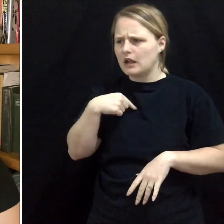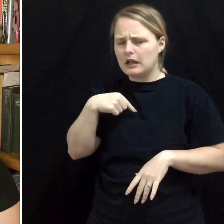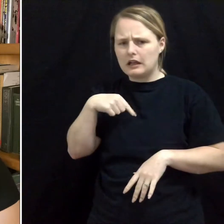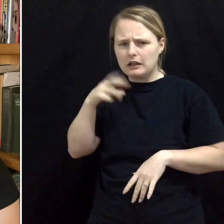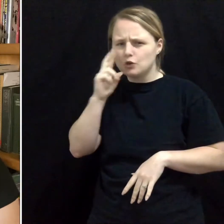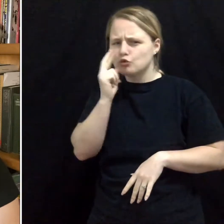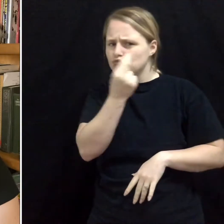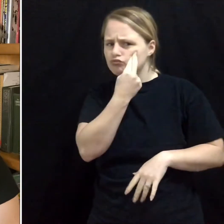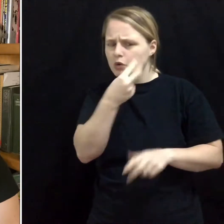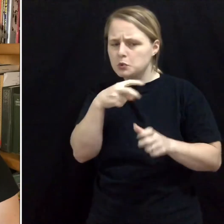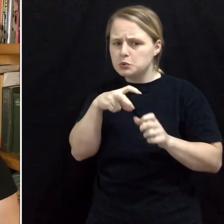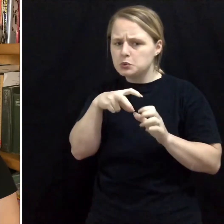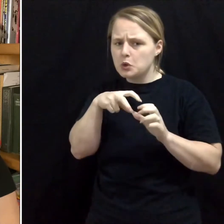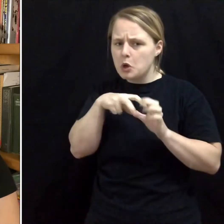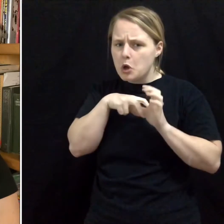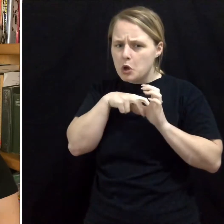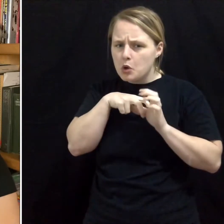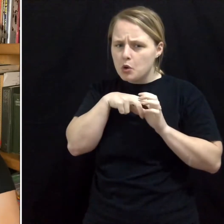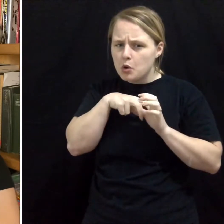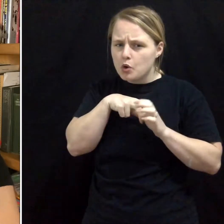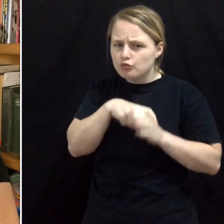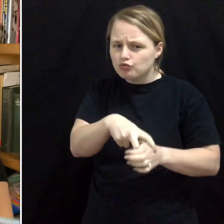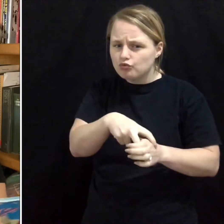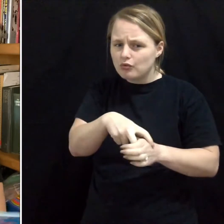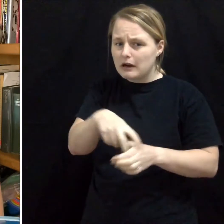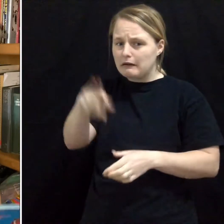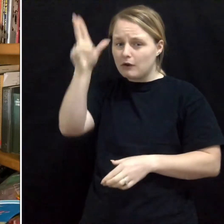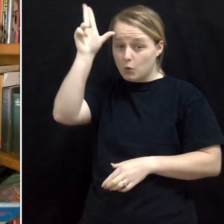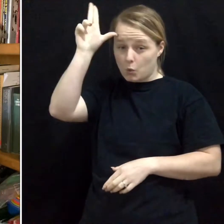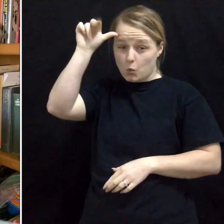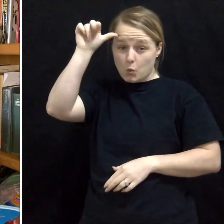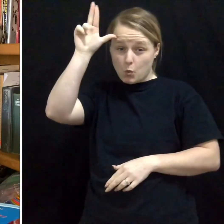She's riding a great big bull called Tater.